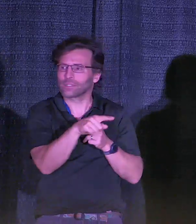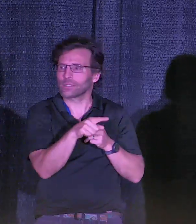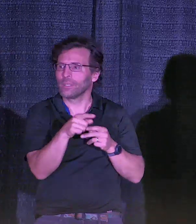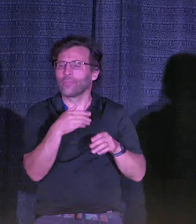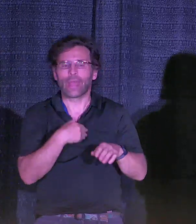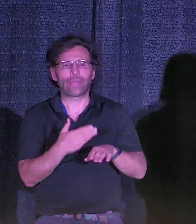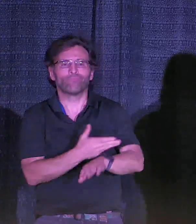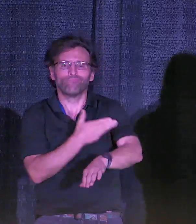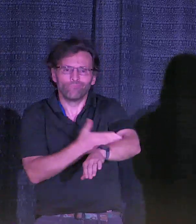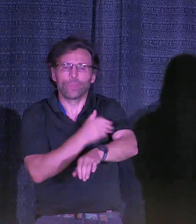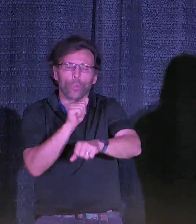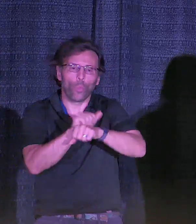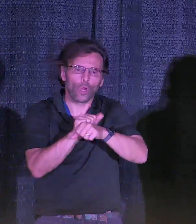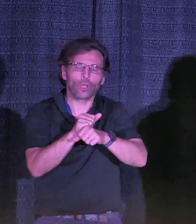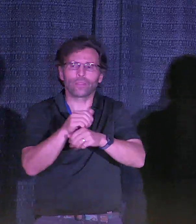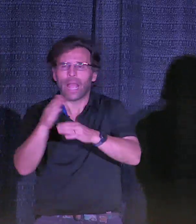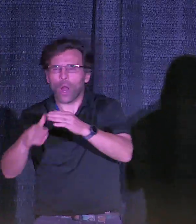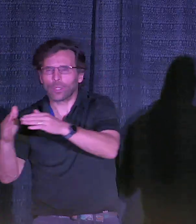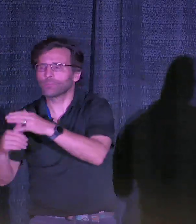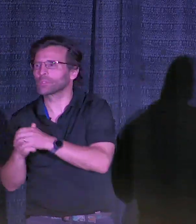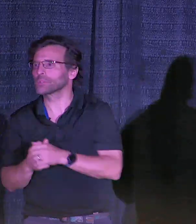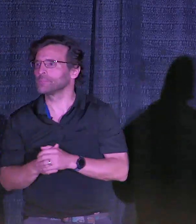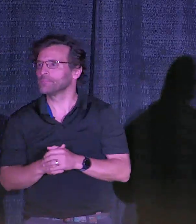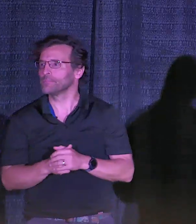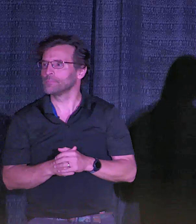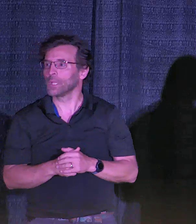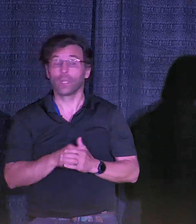the work and the outcomes.